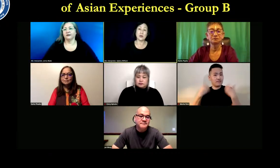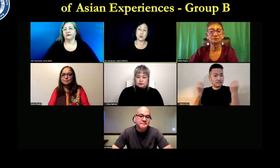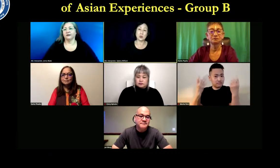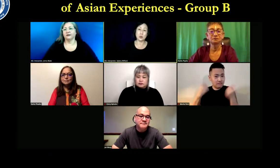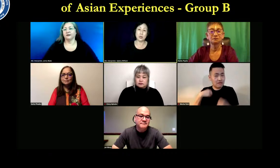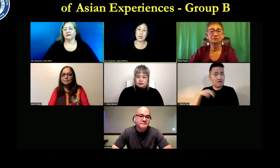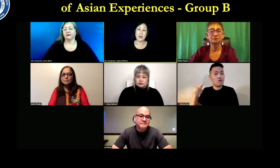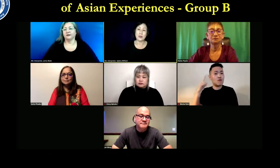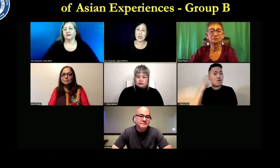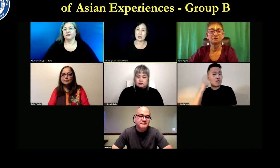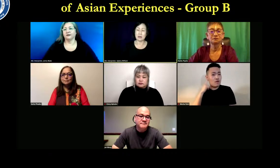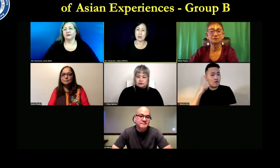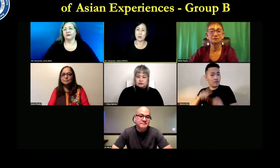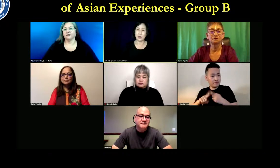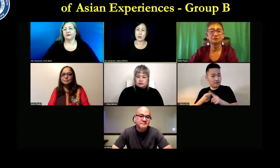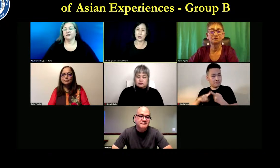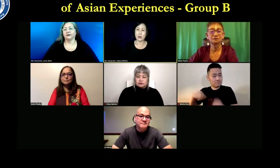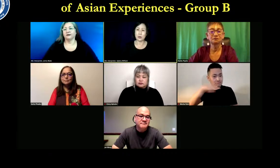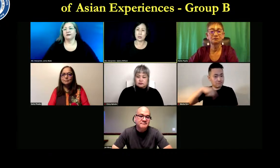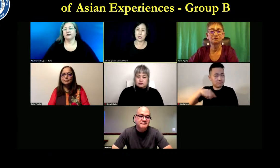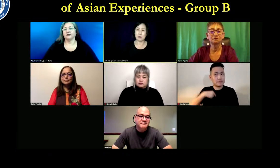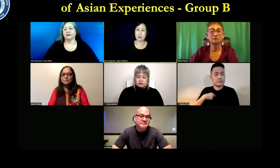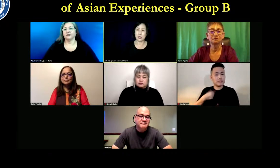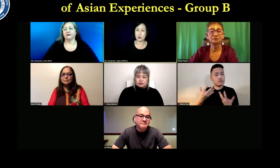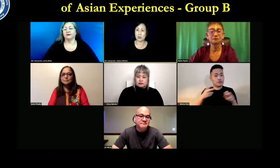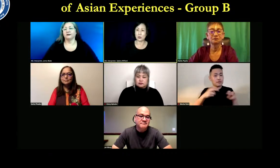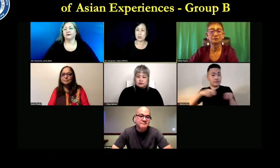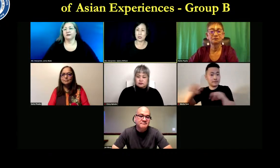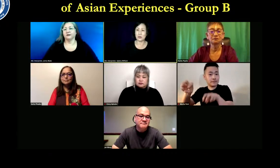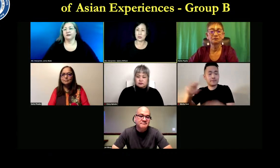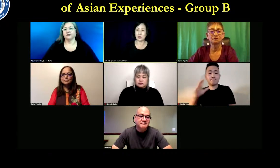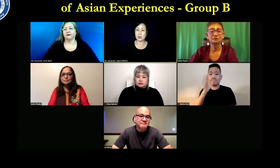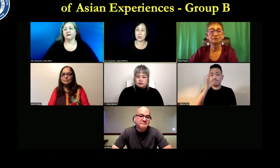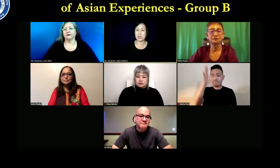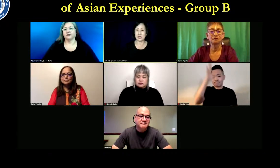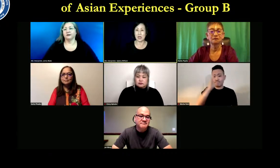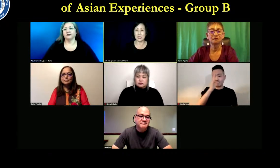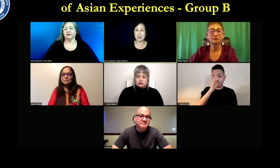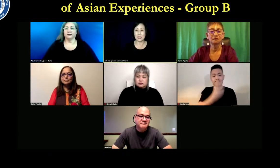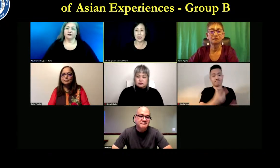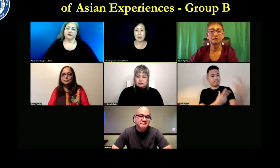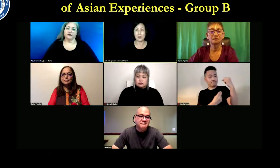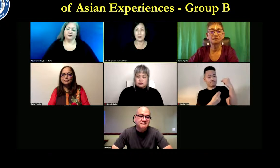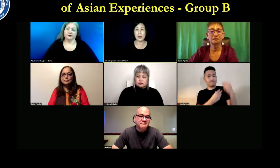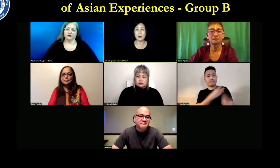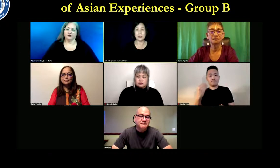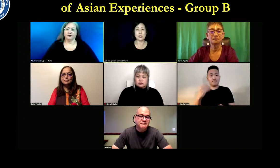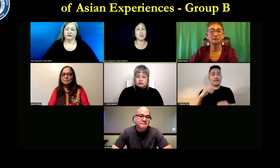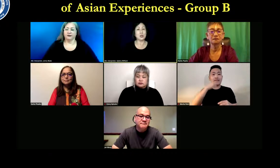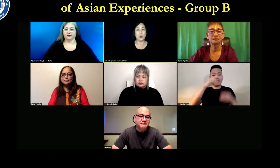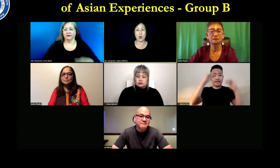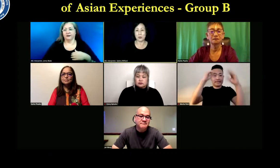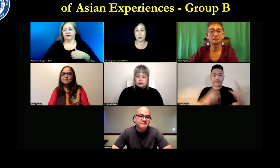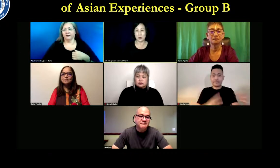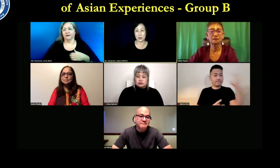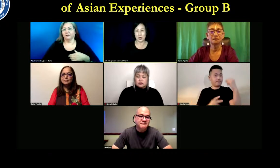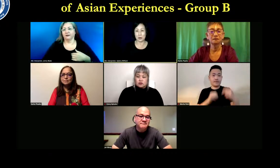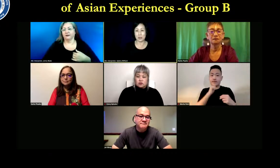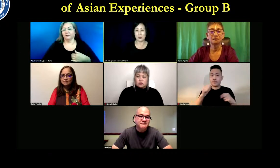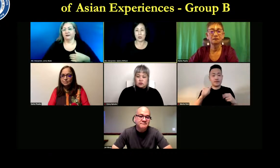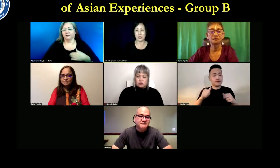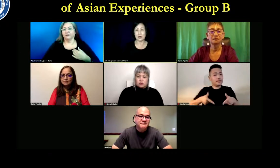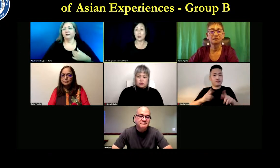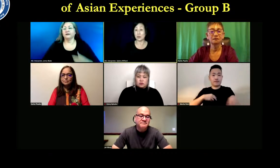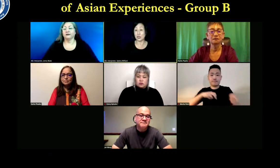there was a deaf school. They had, when I went there, I heard that there was deaf students they signed. My parents didn't want me to go